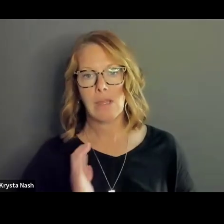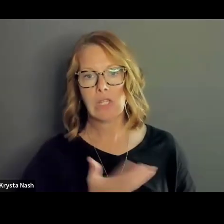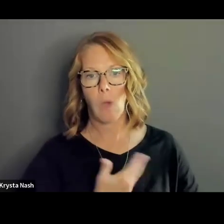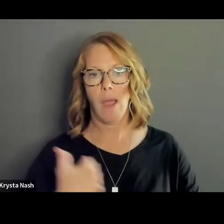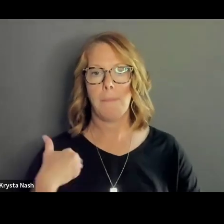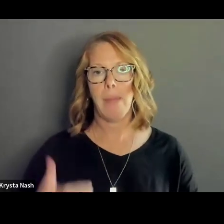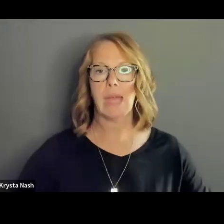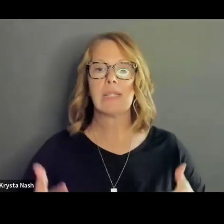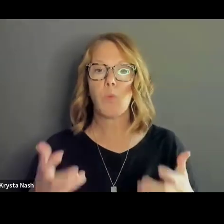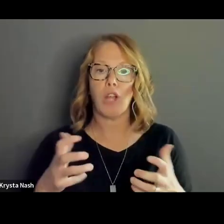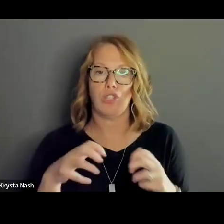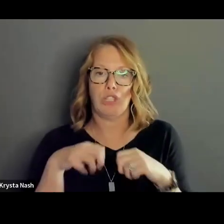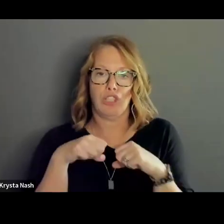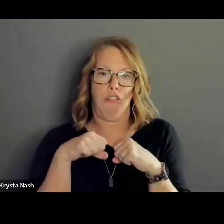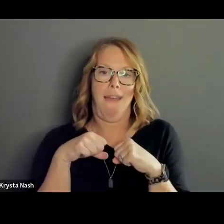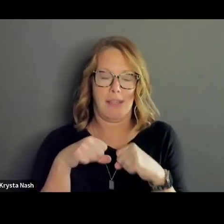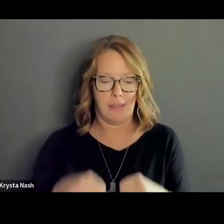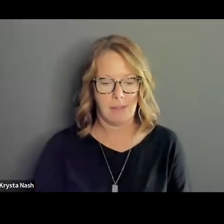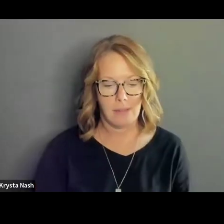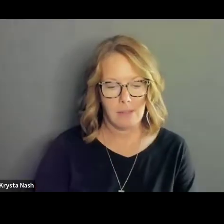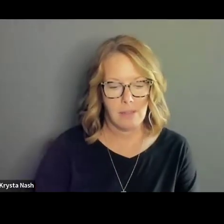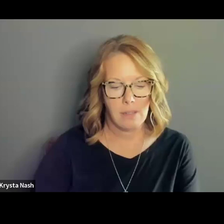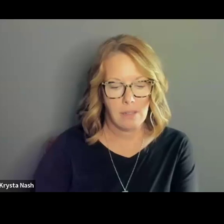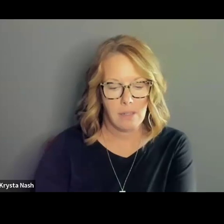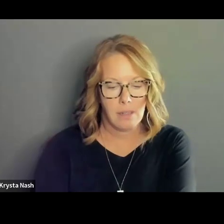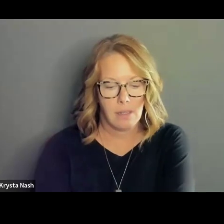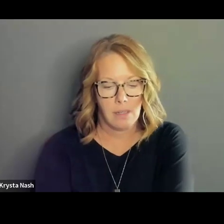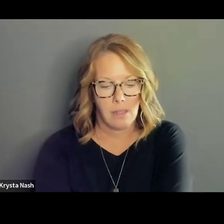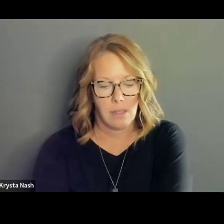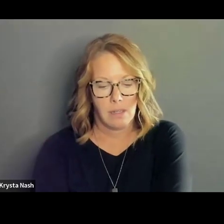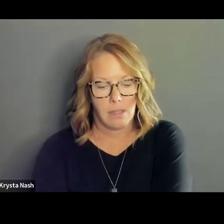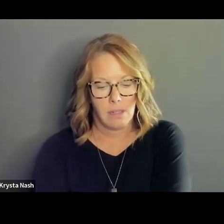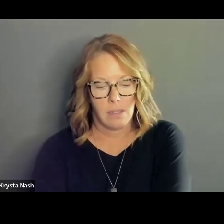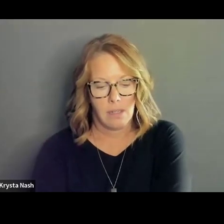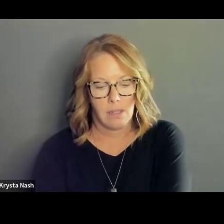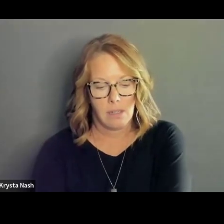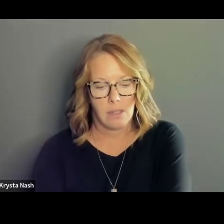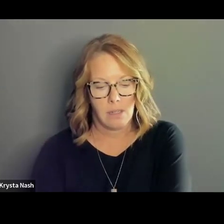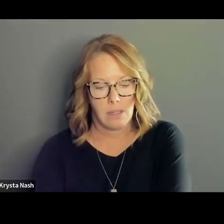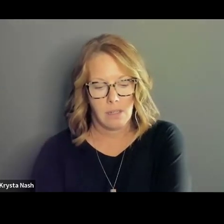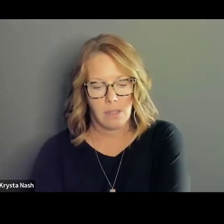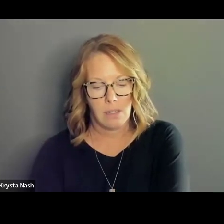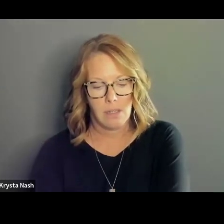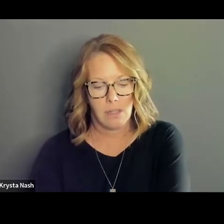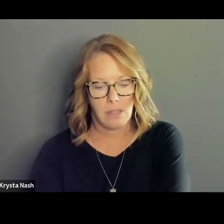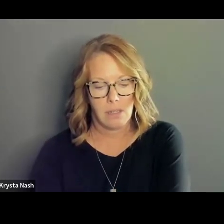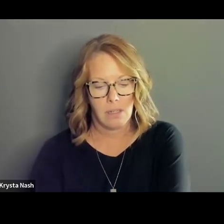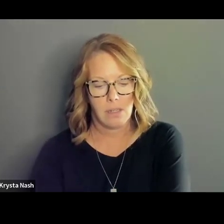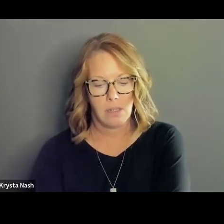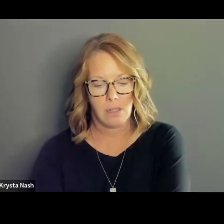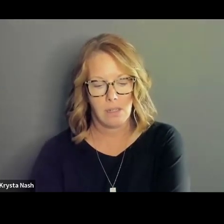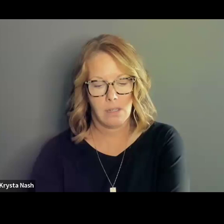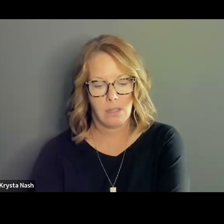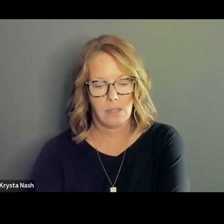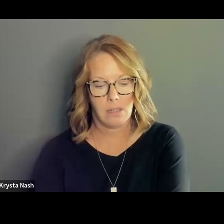want to contract. If you'll see somebody who has really bad spasticity in any form of neurological disease, you might see their